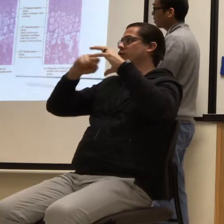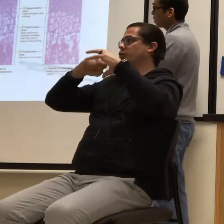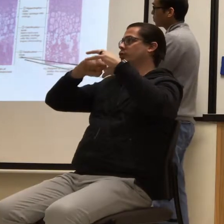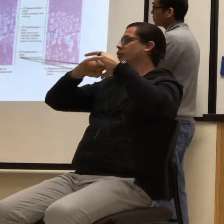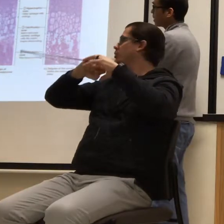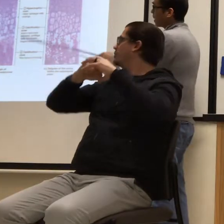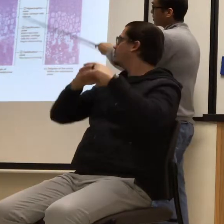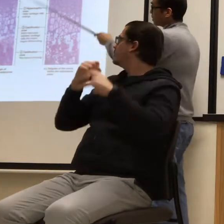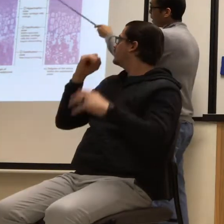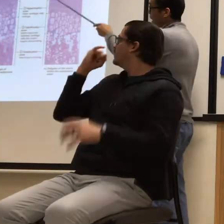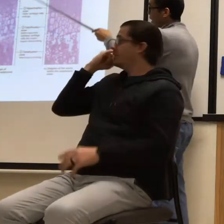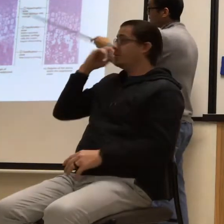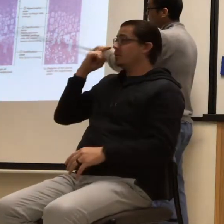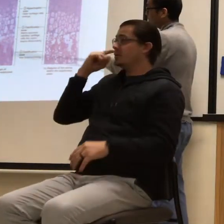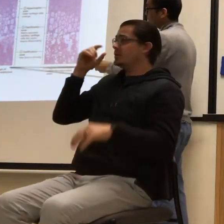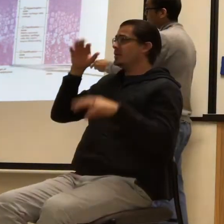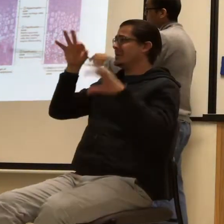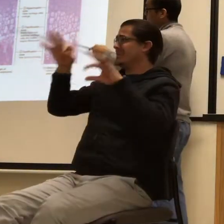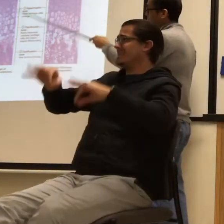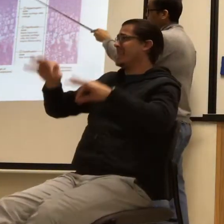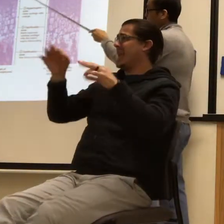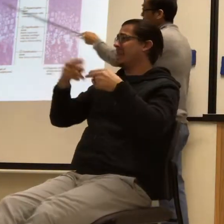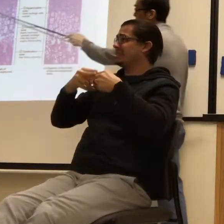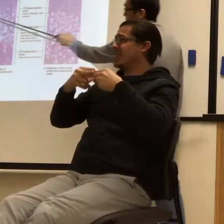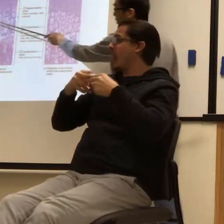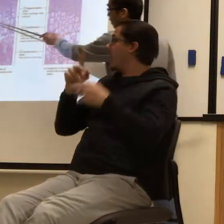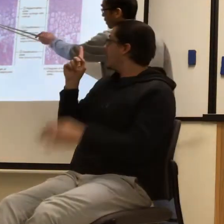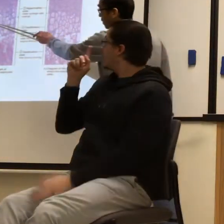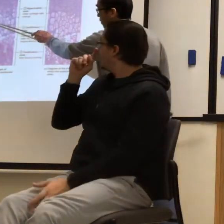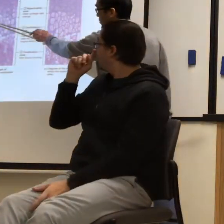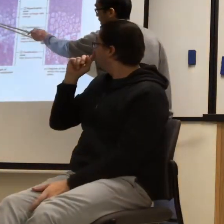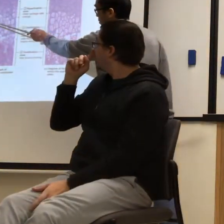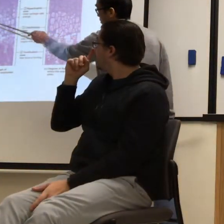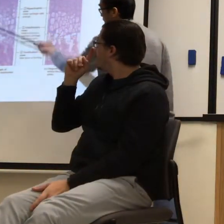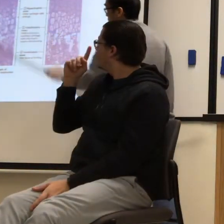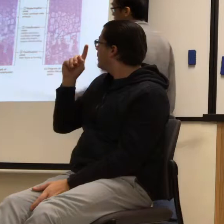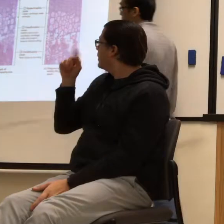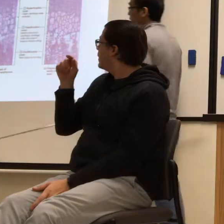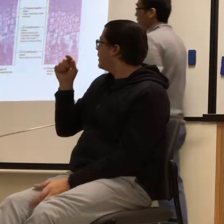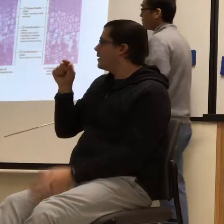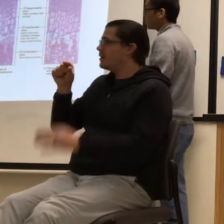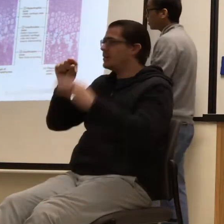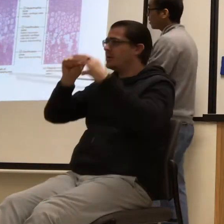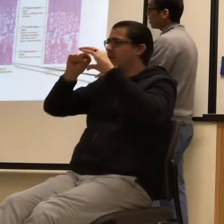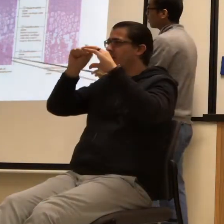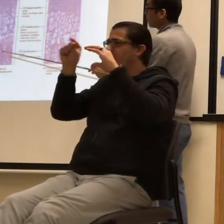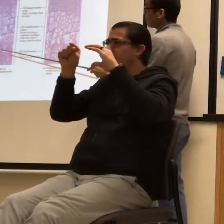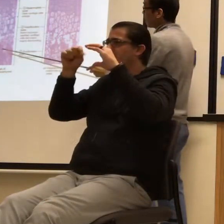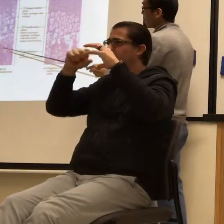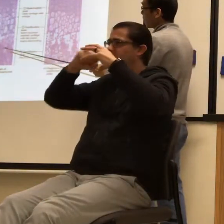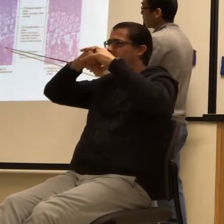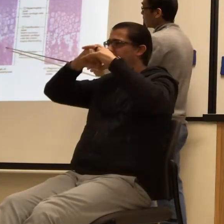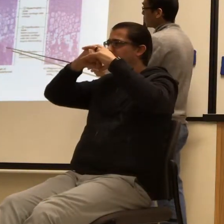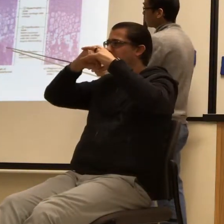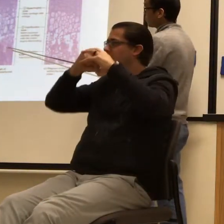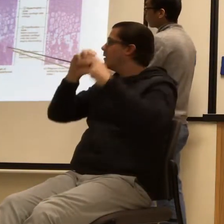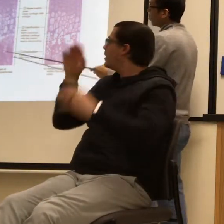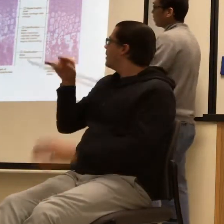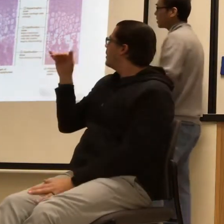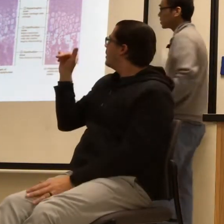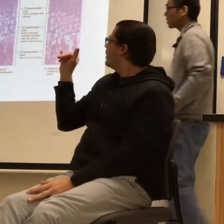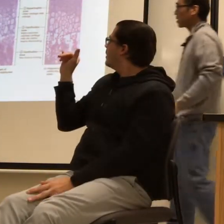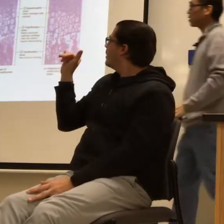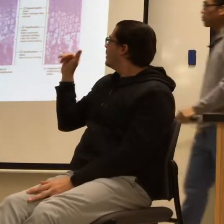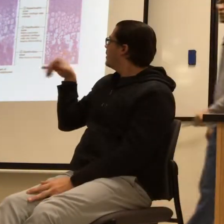this under a stained slide, okay, a little section there, you see,